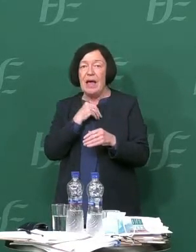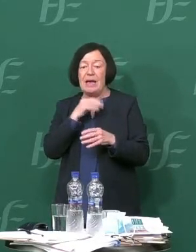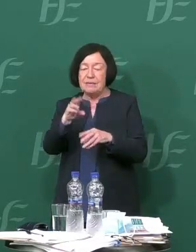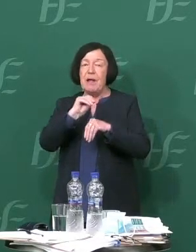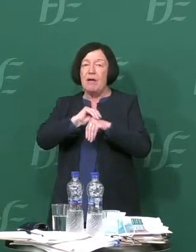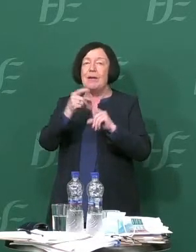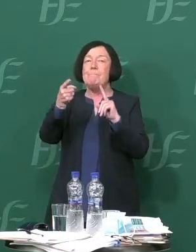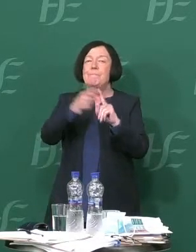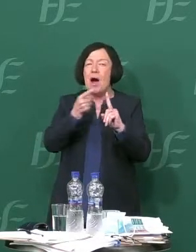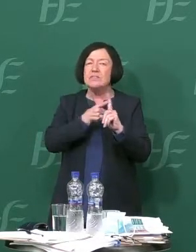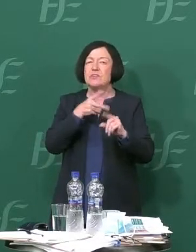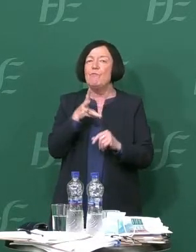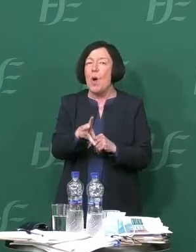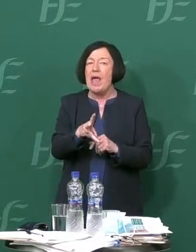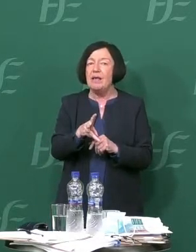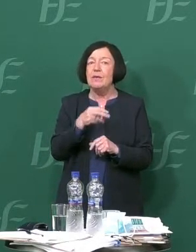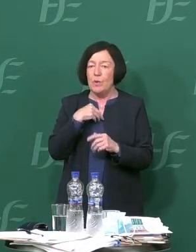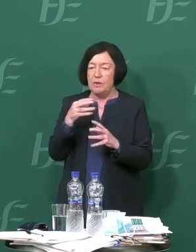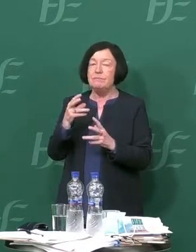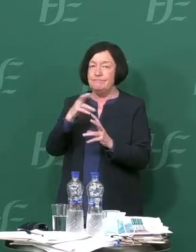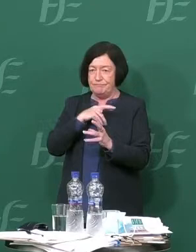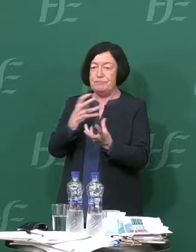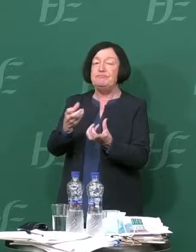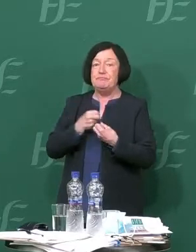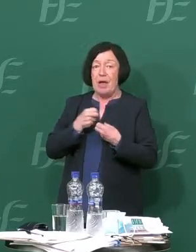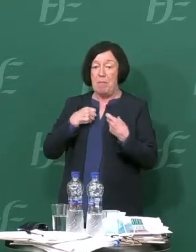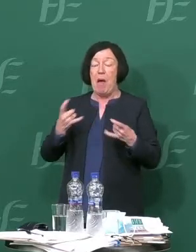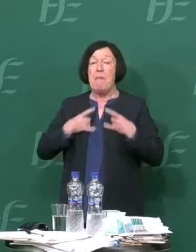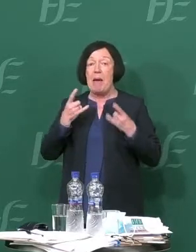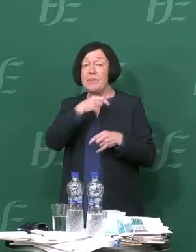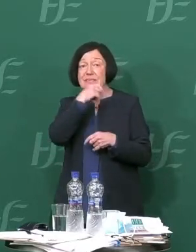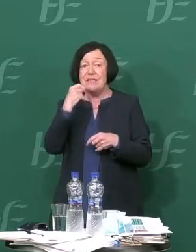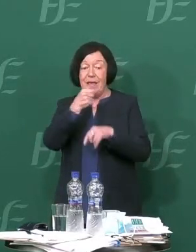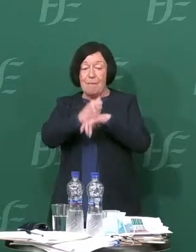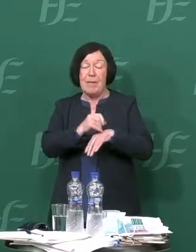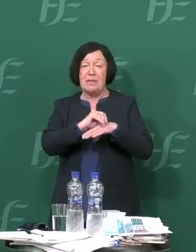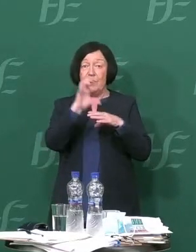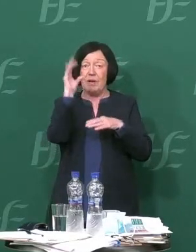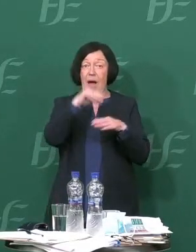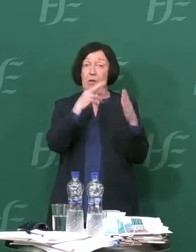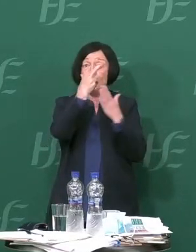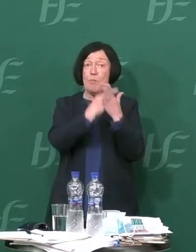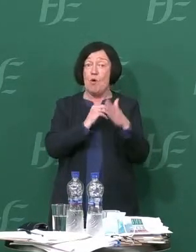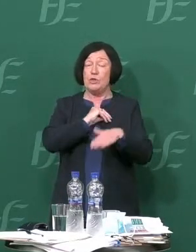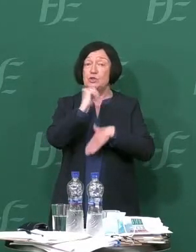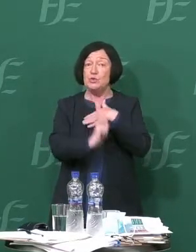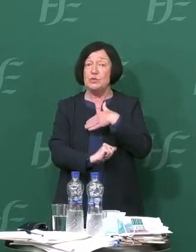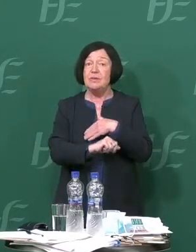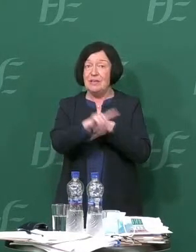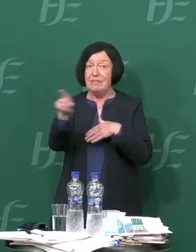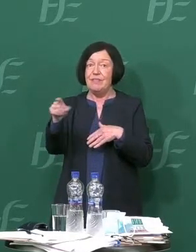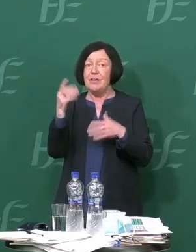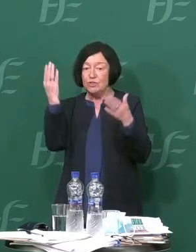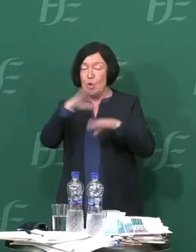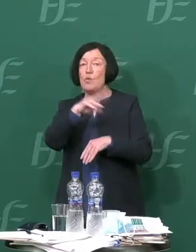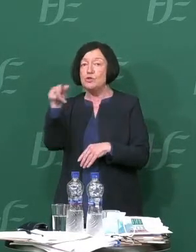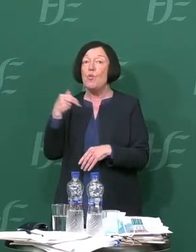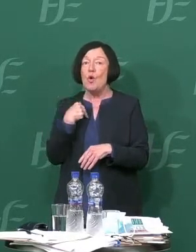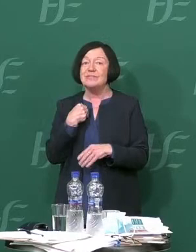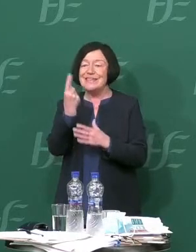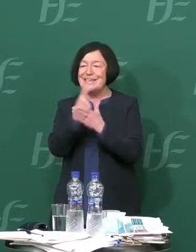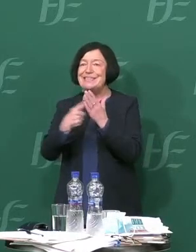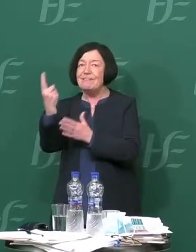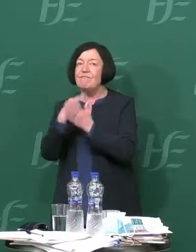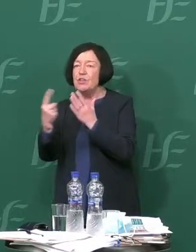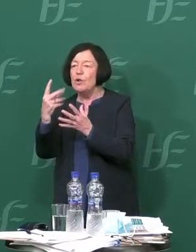very positive way, which we got. And I'm happy to say, based on what Colin was reporting back today, they are highlighting to us